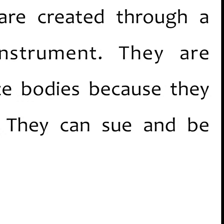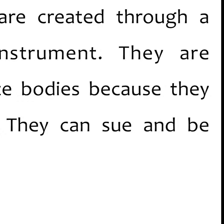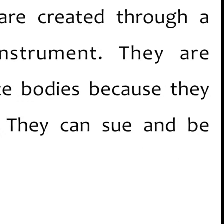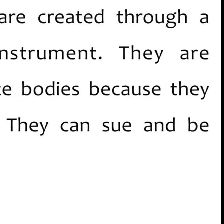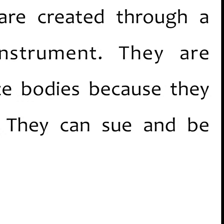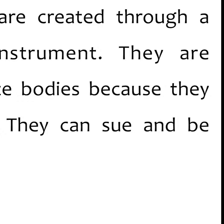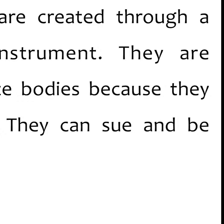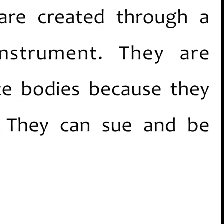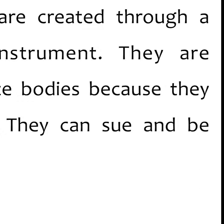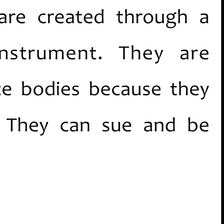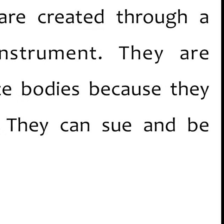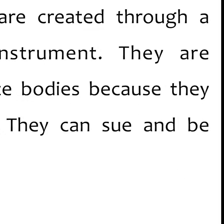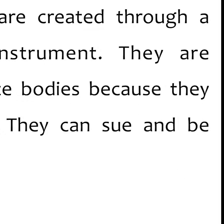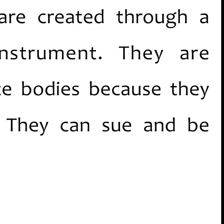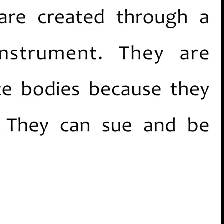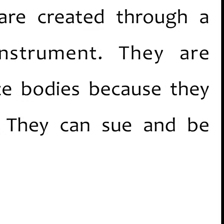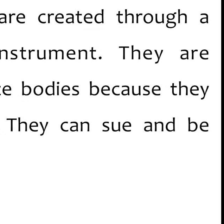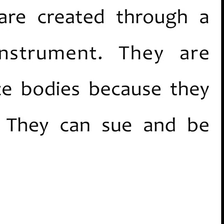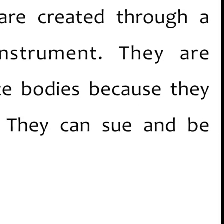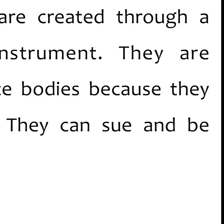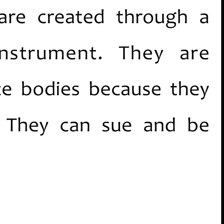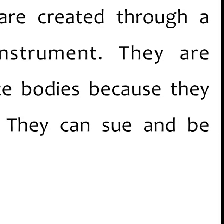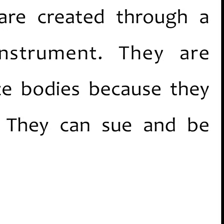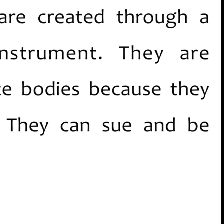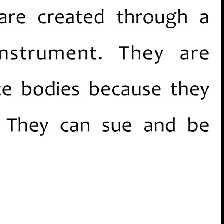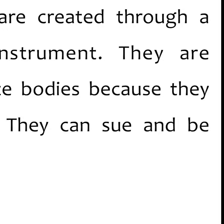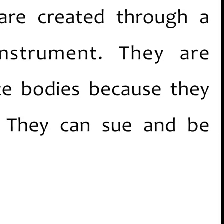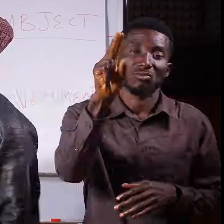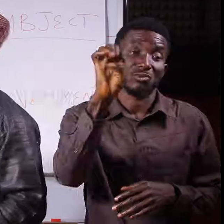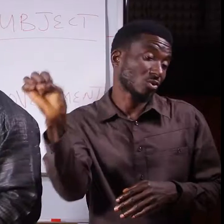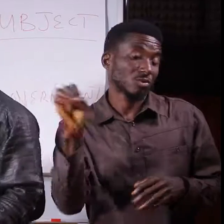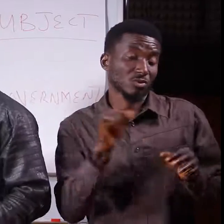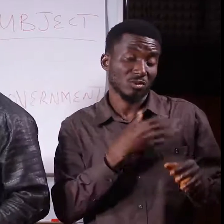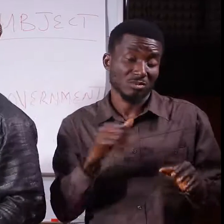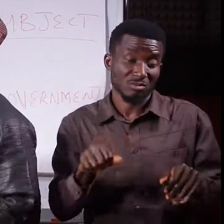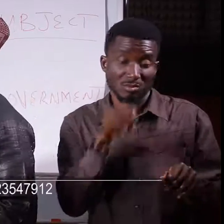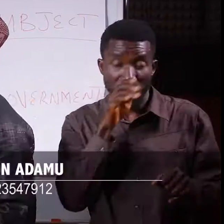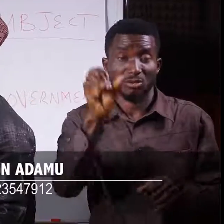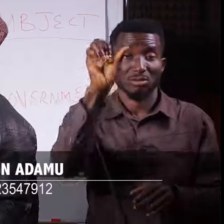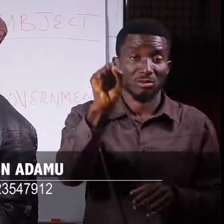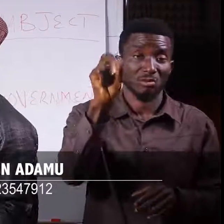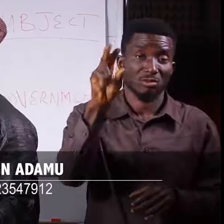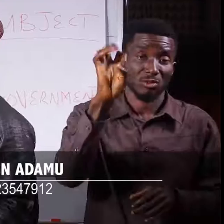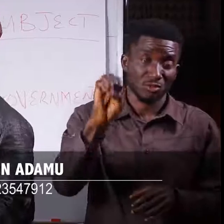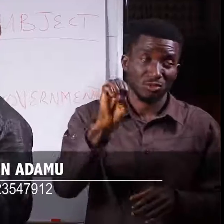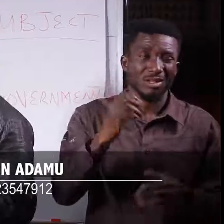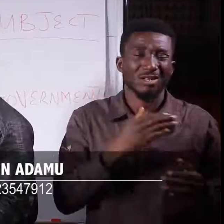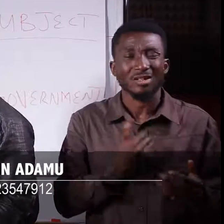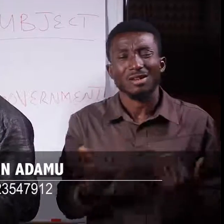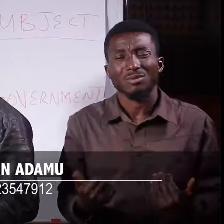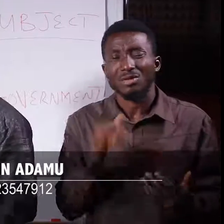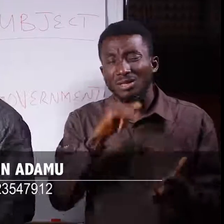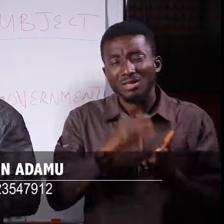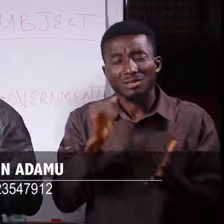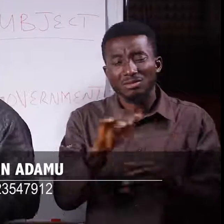legal existence. They can sue and can be sued. So local government is created through a